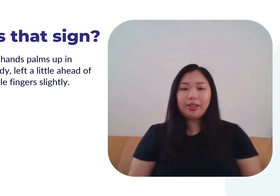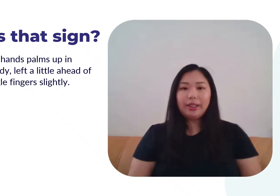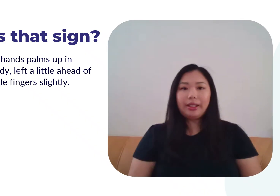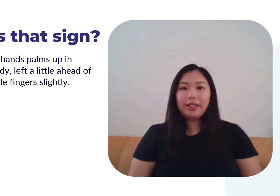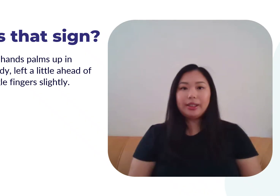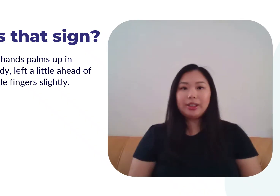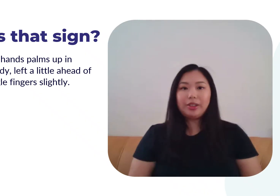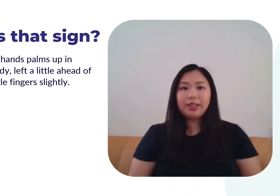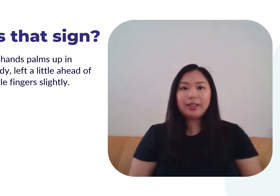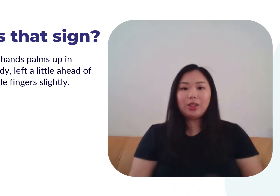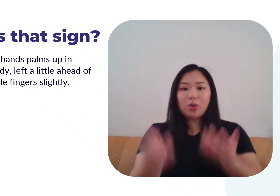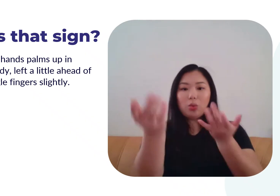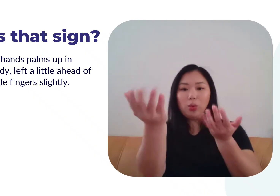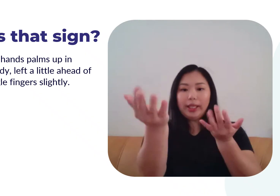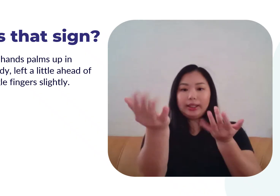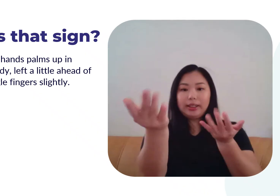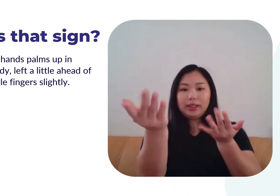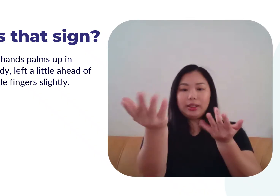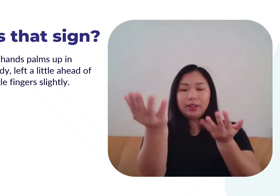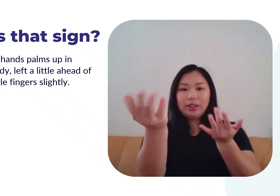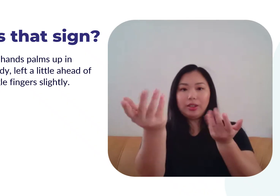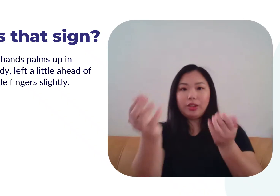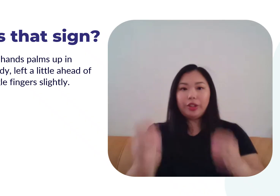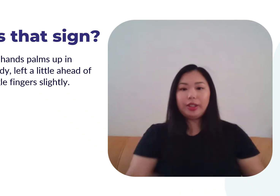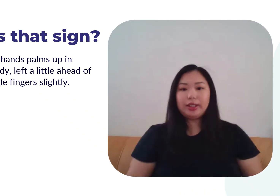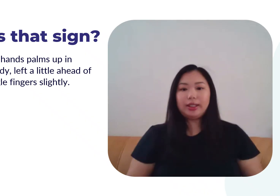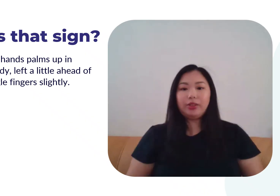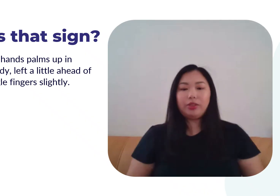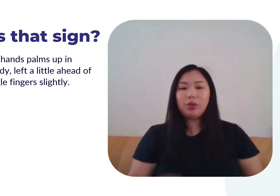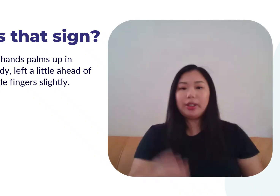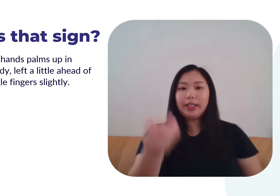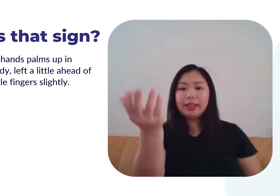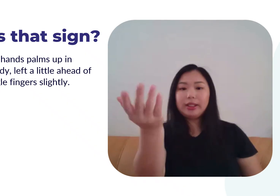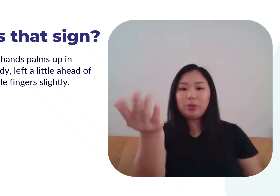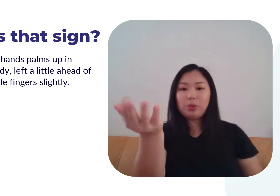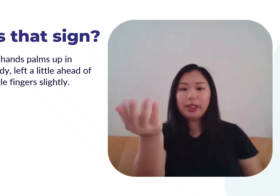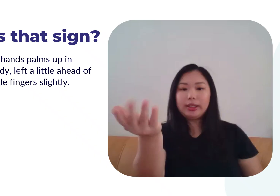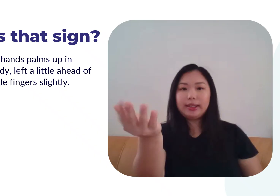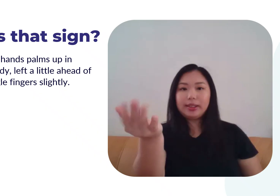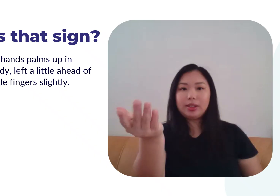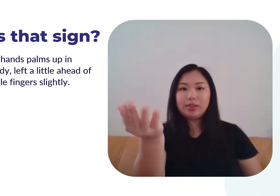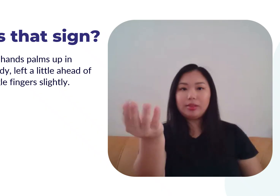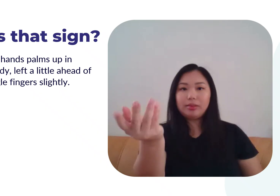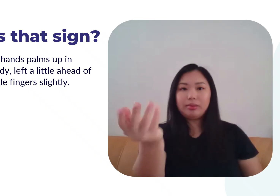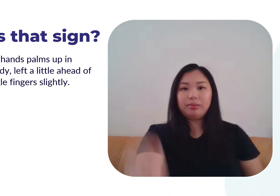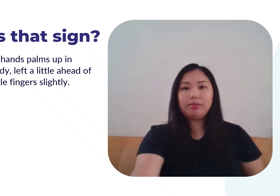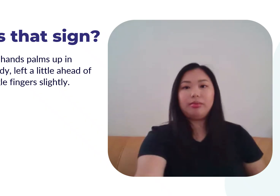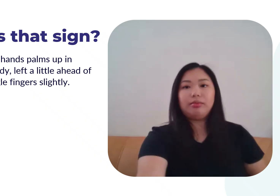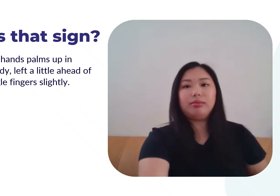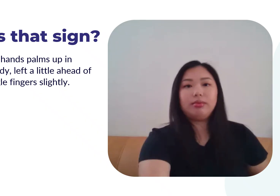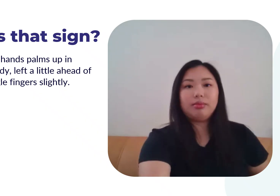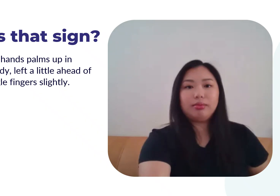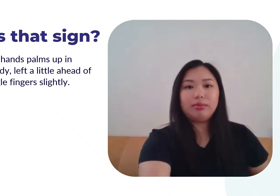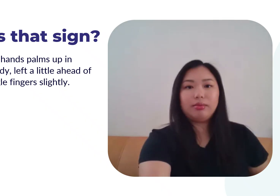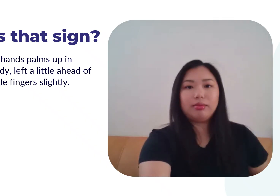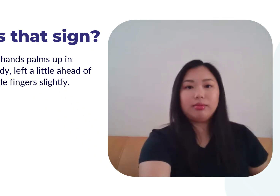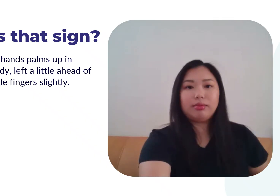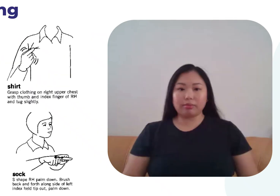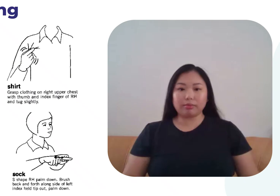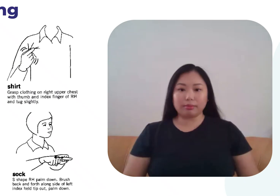That's right. The answer is wait, or you can sign with one hand, wait.